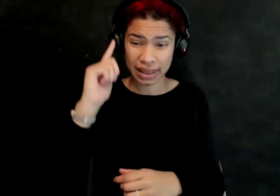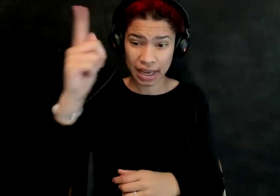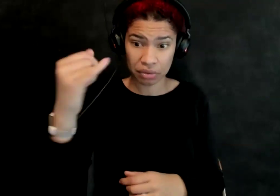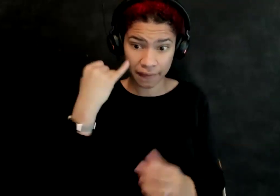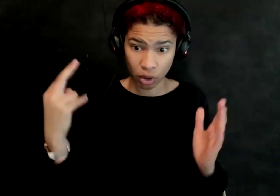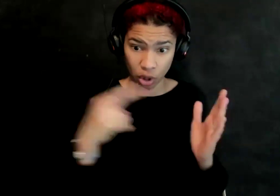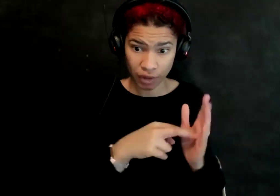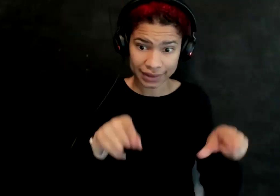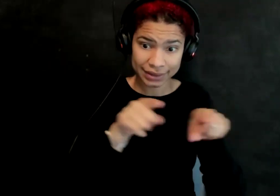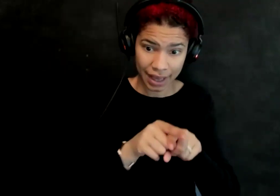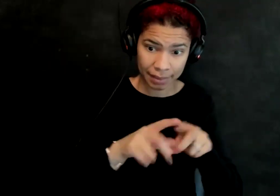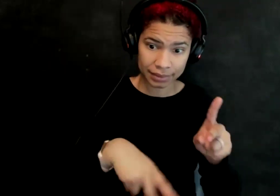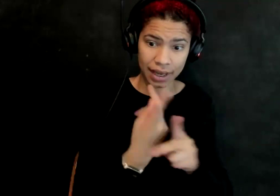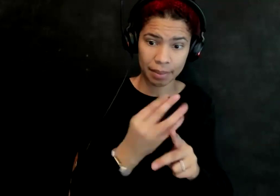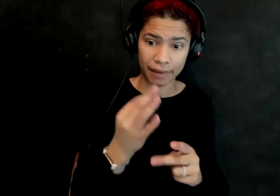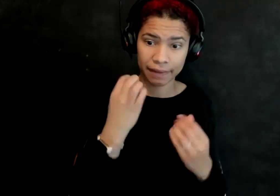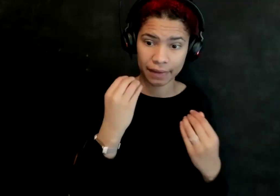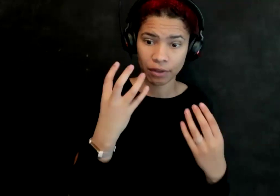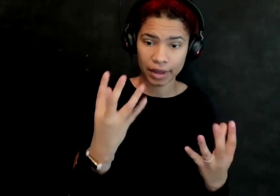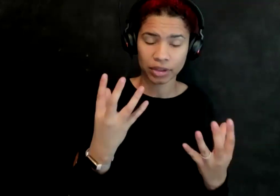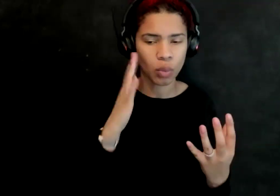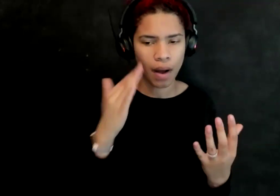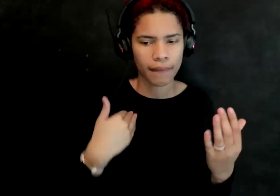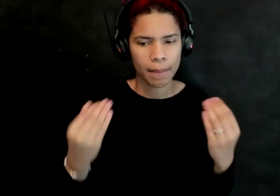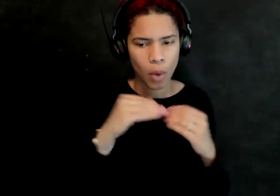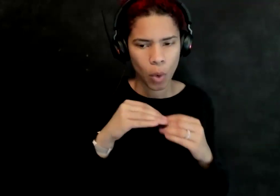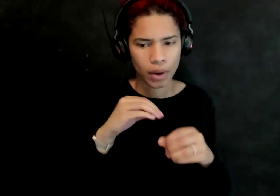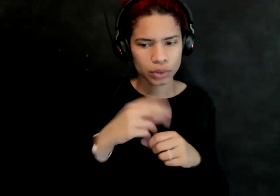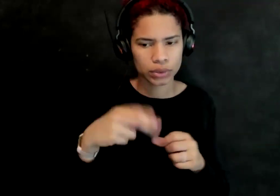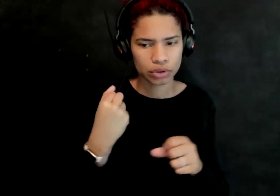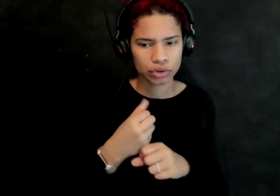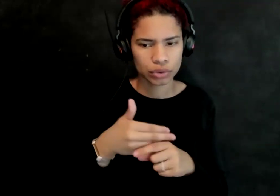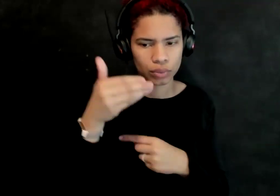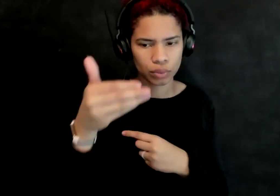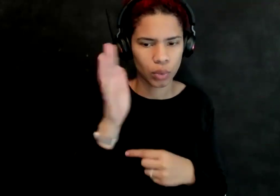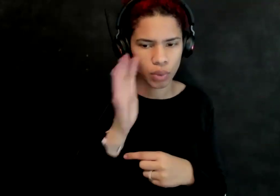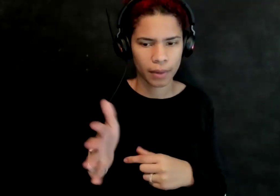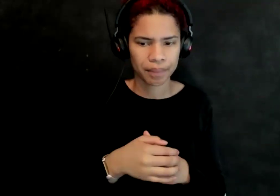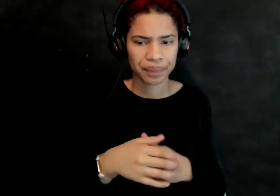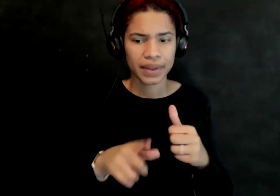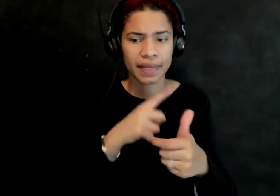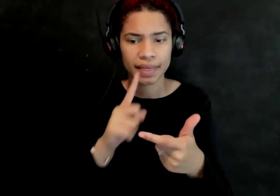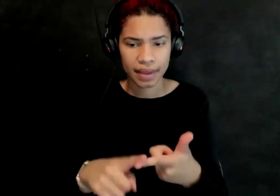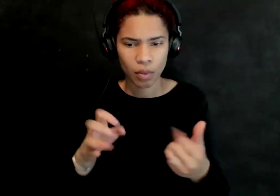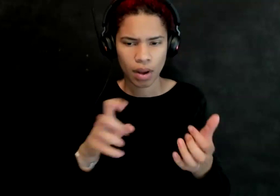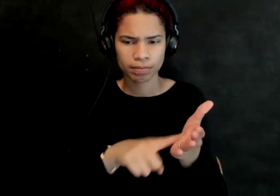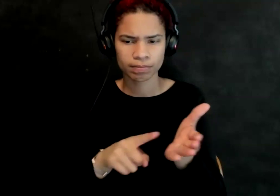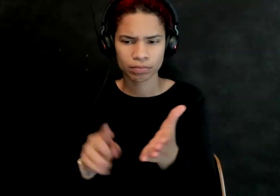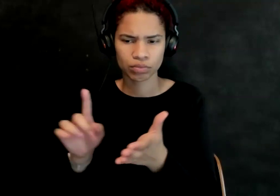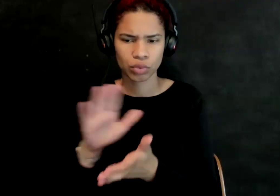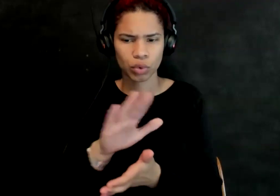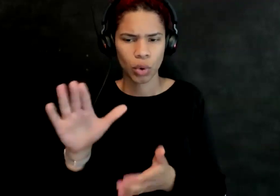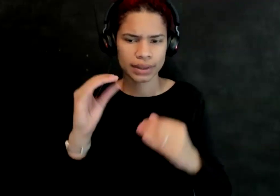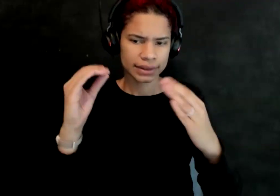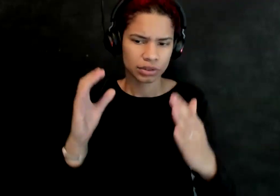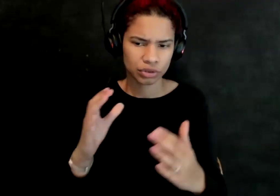where you could find them. Then you want to explore your teacher and student assets. A lot of times we have things in our own